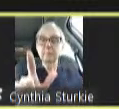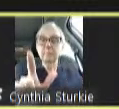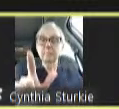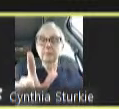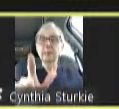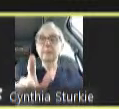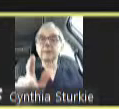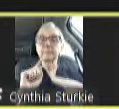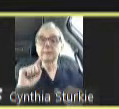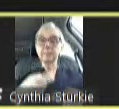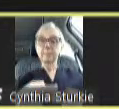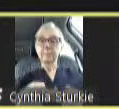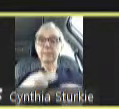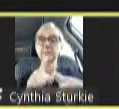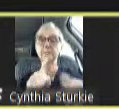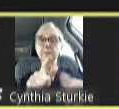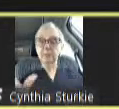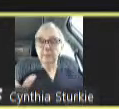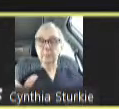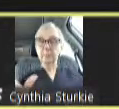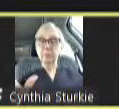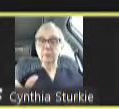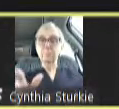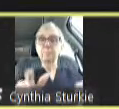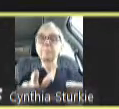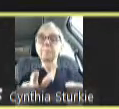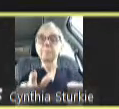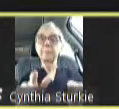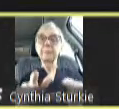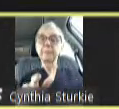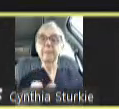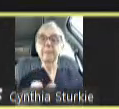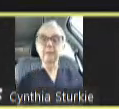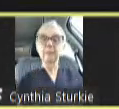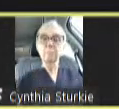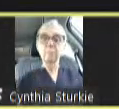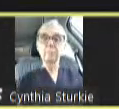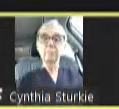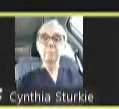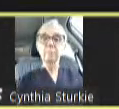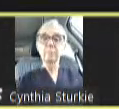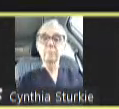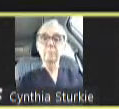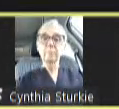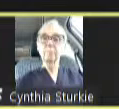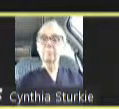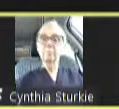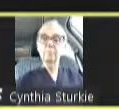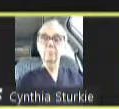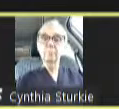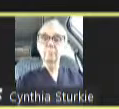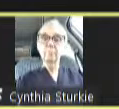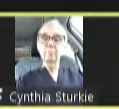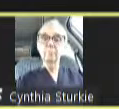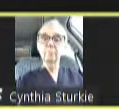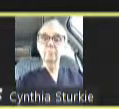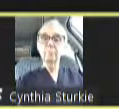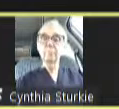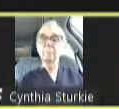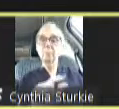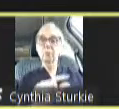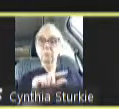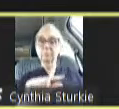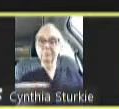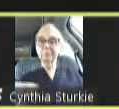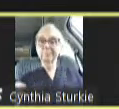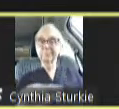language interpretation channel. We do have that gray slider bar that you can use to customize your view a little bit there, sliding it left and right to move